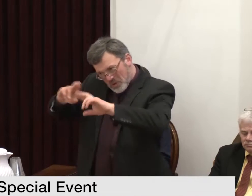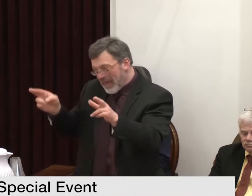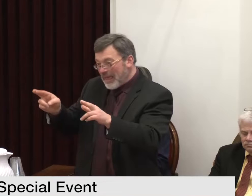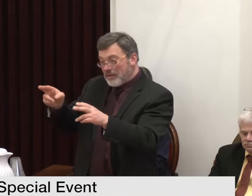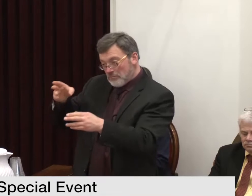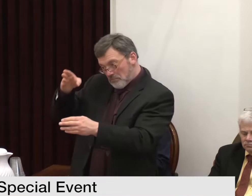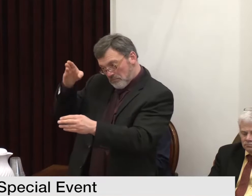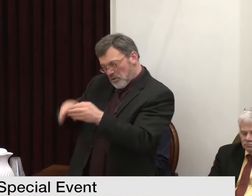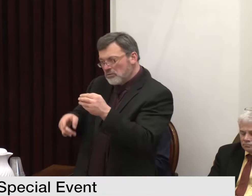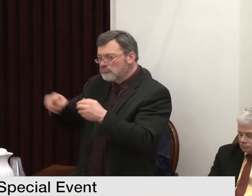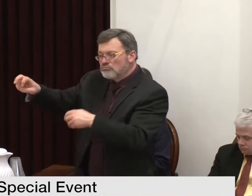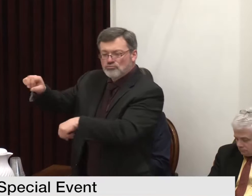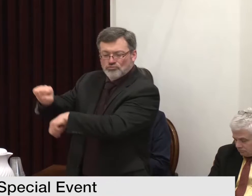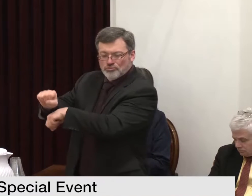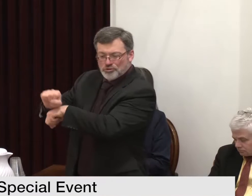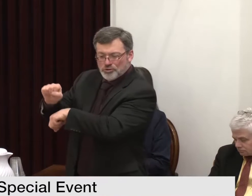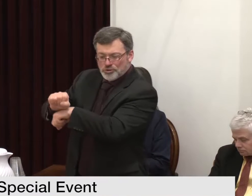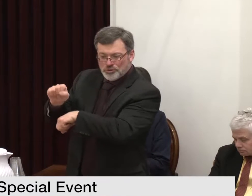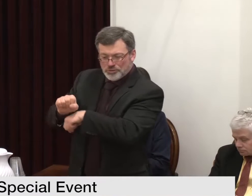them on the spot.